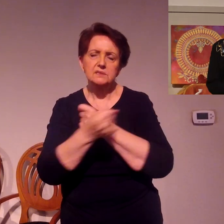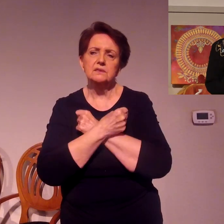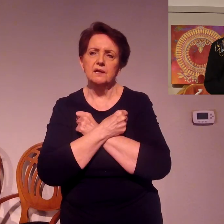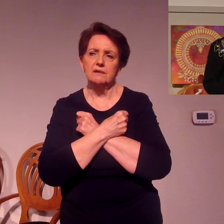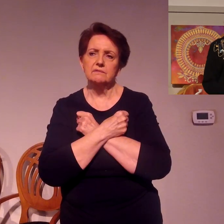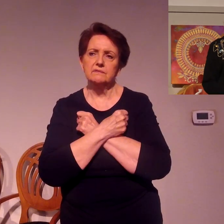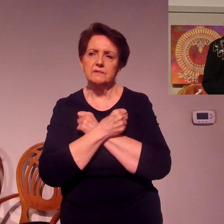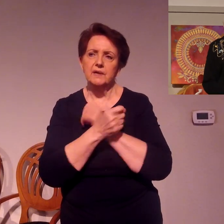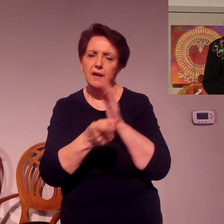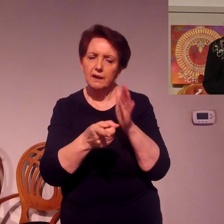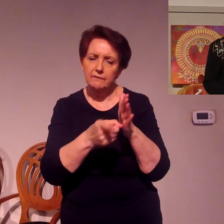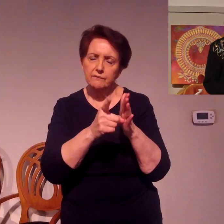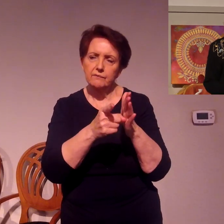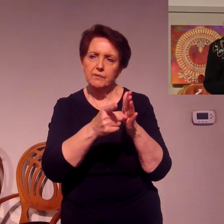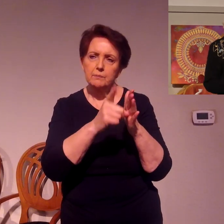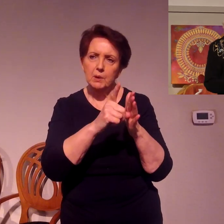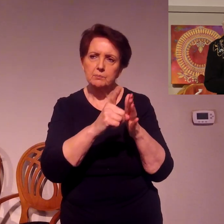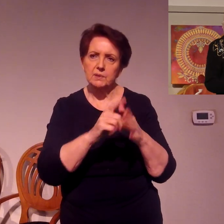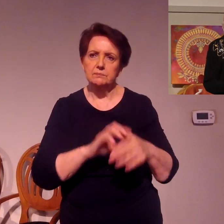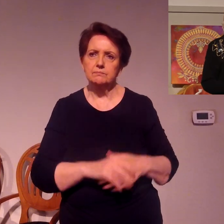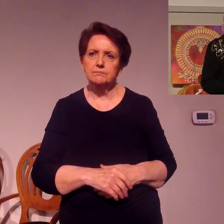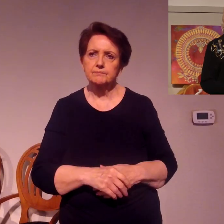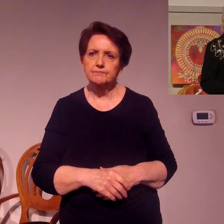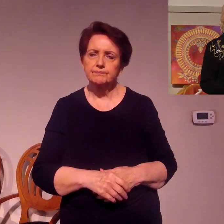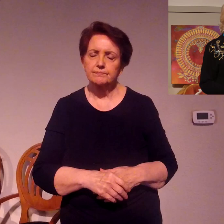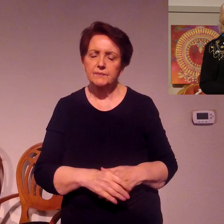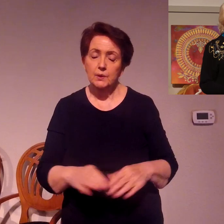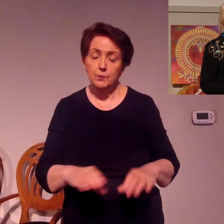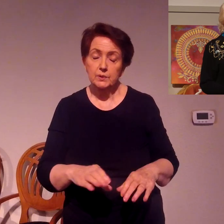moment. And as we do so,